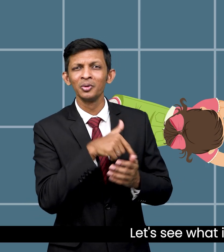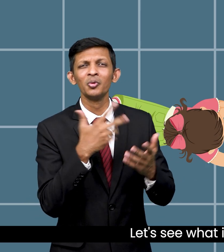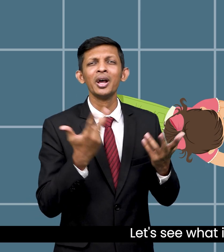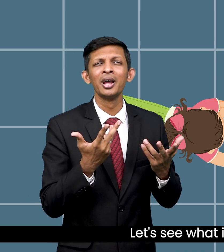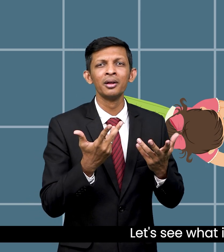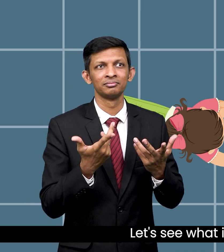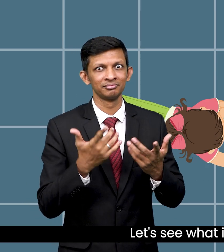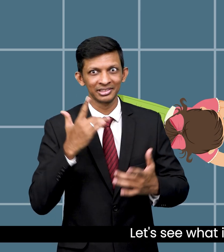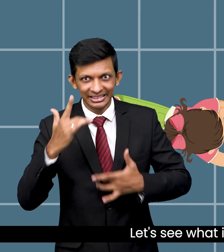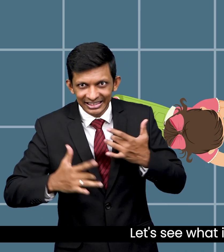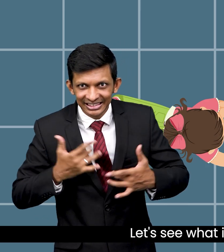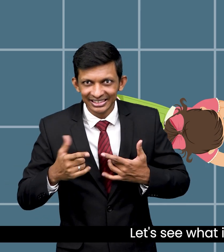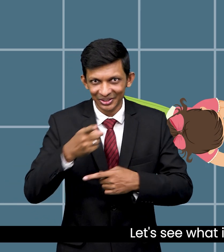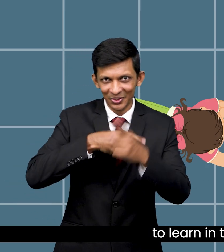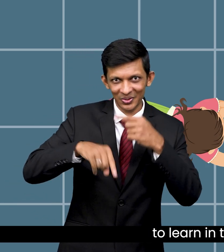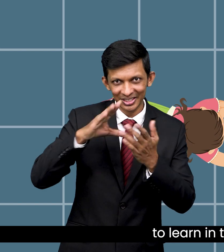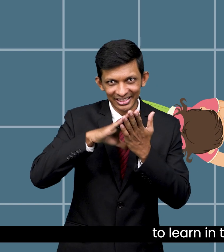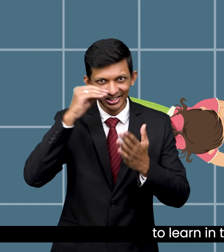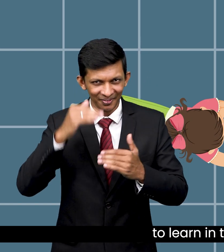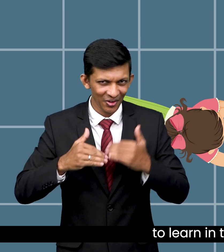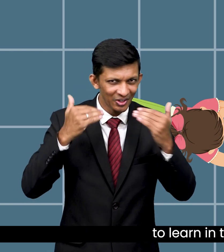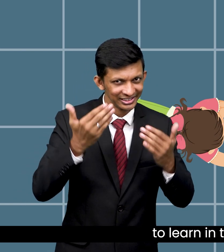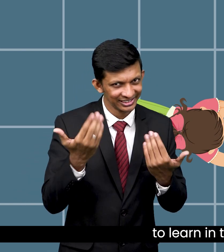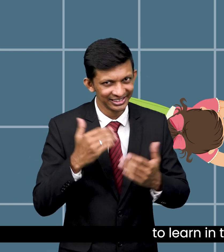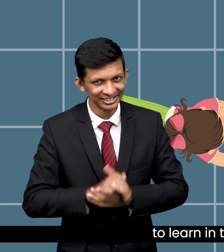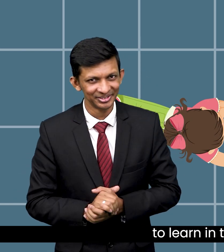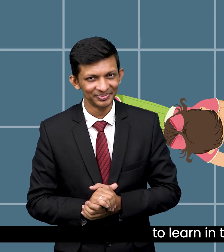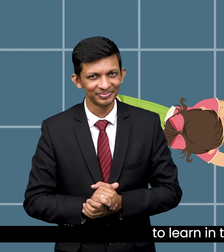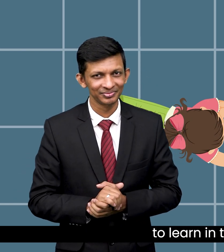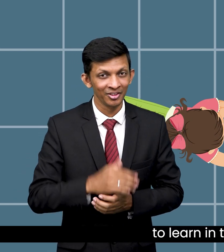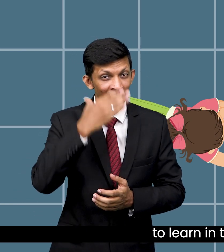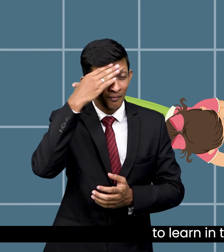Let's see what is more interesting to learn in the next lesson.